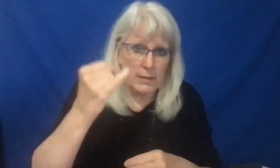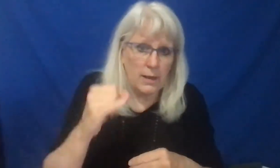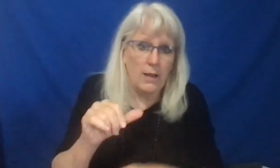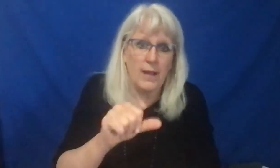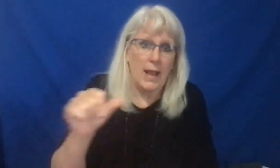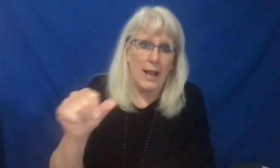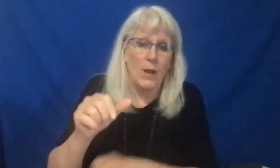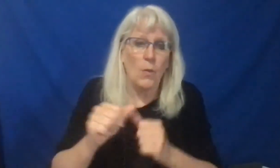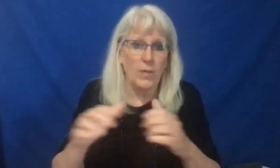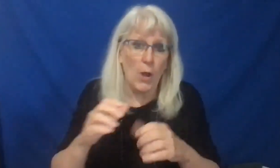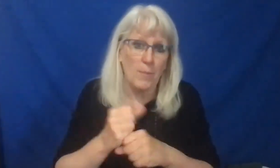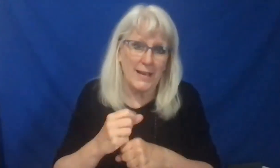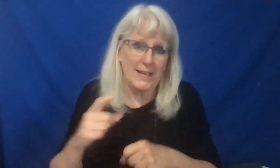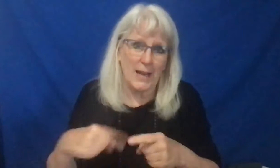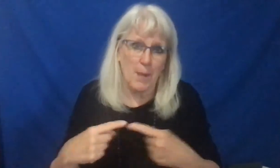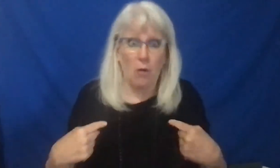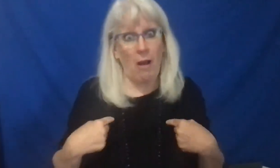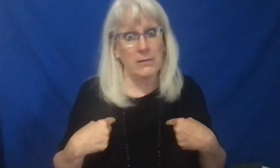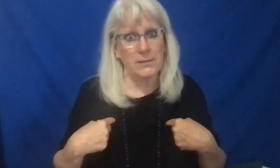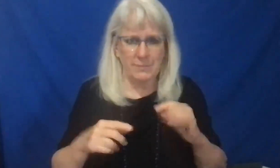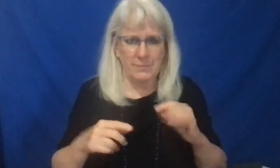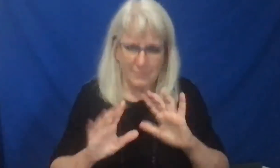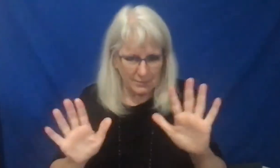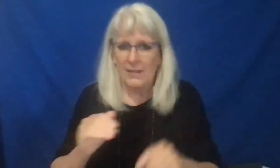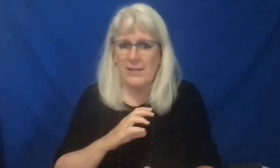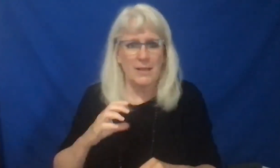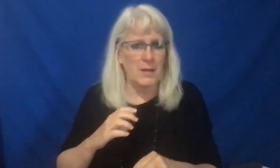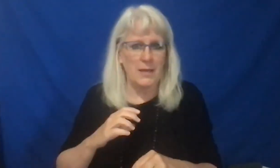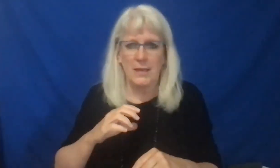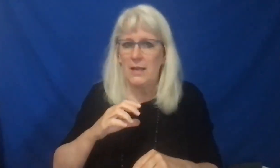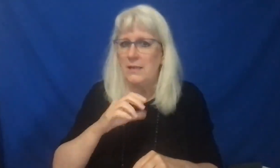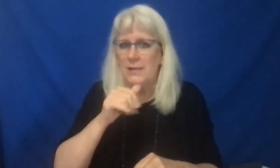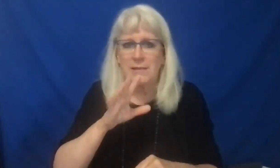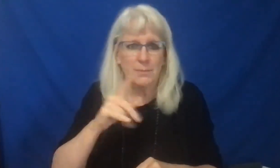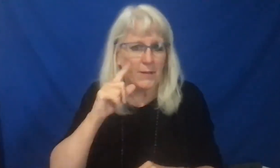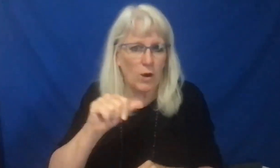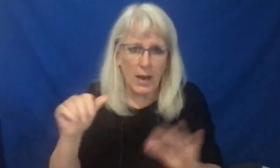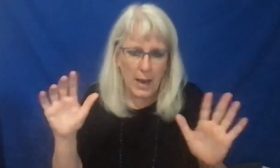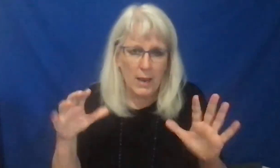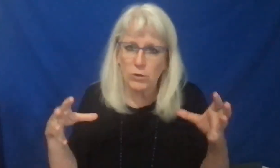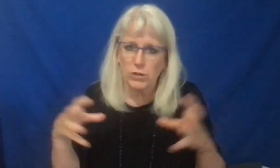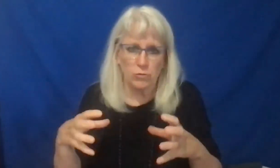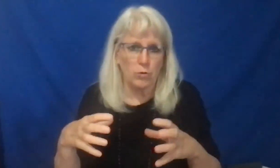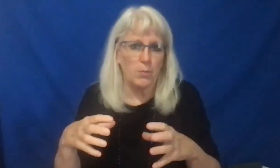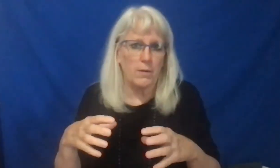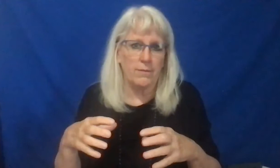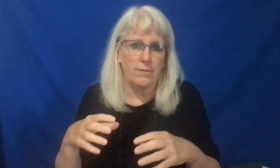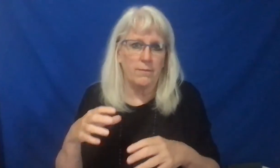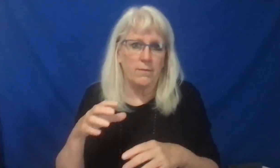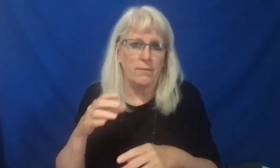making it about us. In this committee, we're not self-appointed spokespersons for AA. We're just a group of alcoholics that were lucky enough to hear the